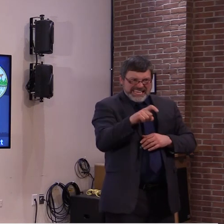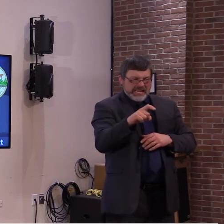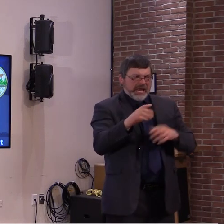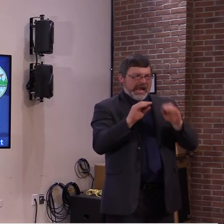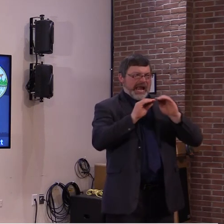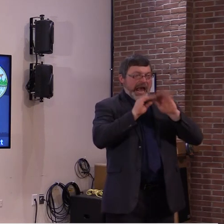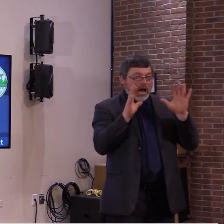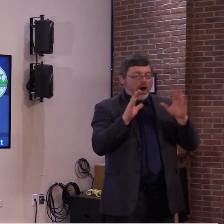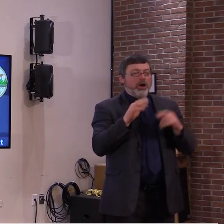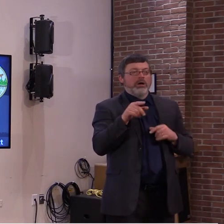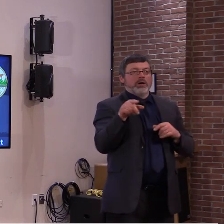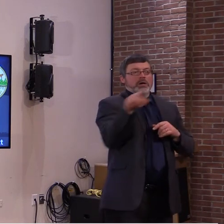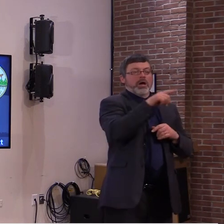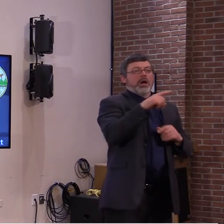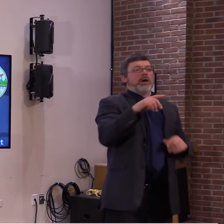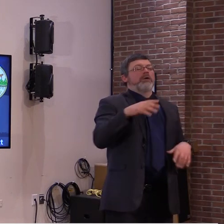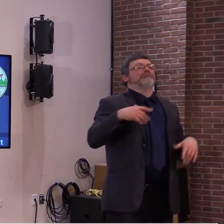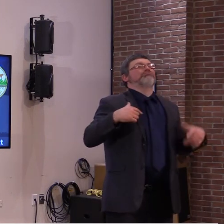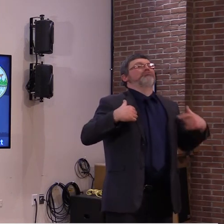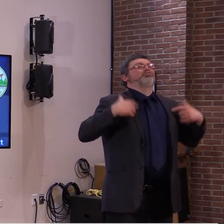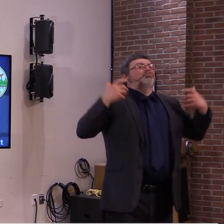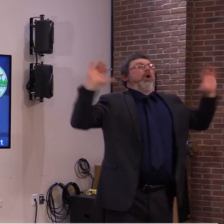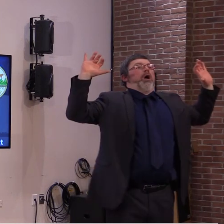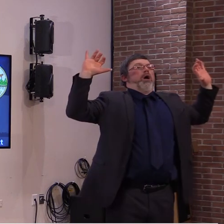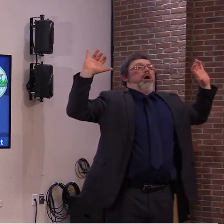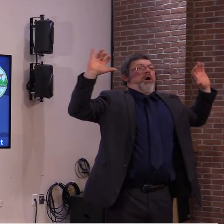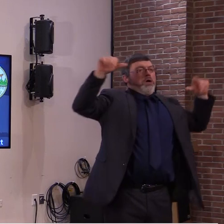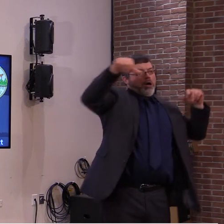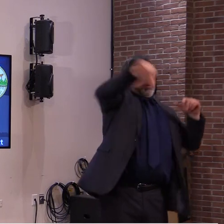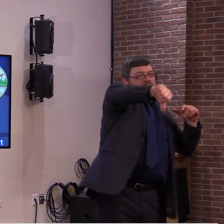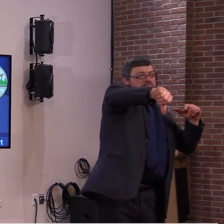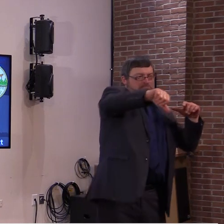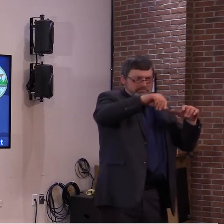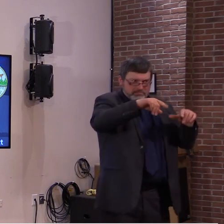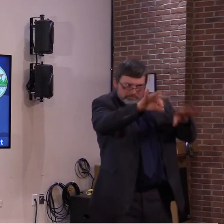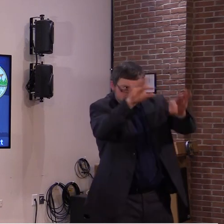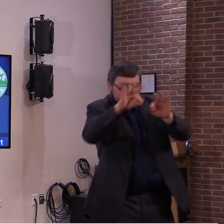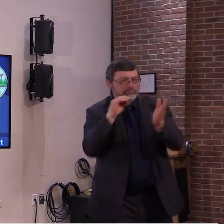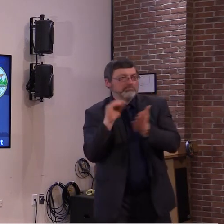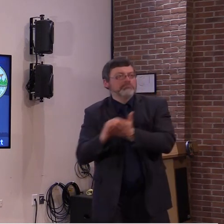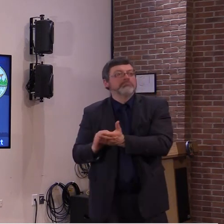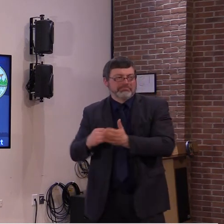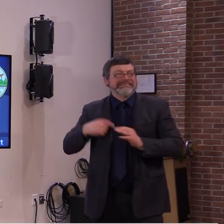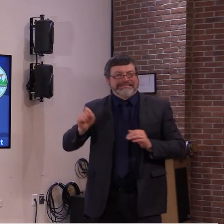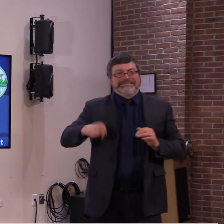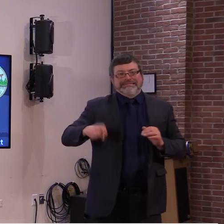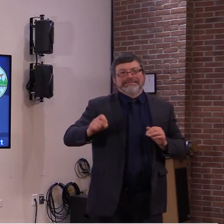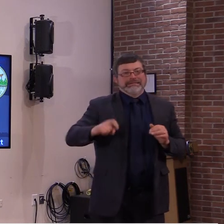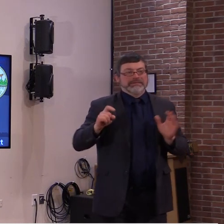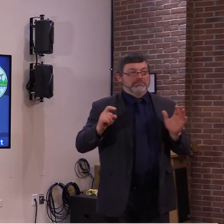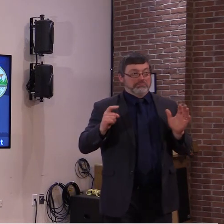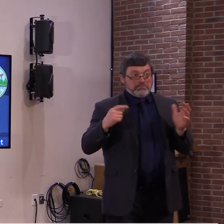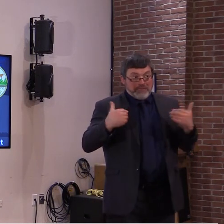think it's still a little early yet, after only a few weeks, to know for sure who has absolutely said they don't want